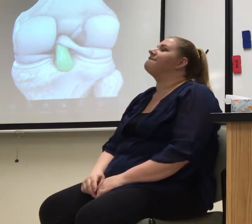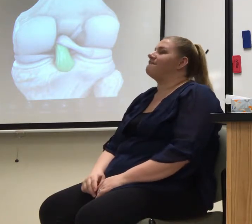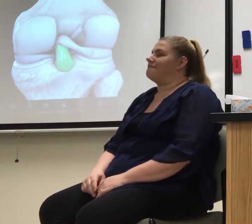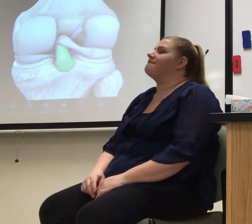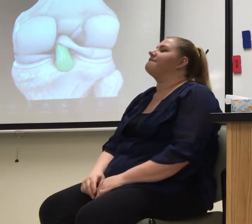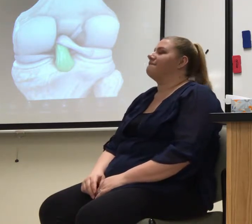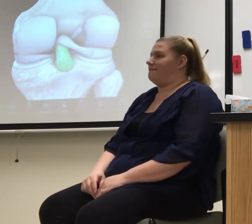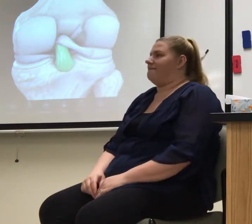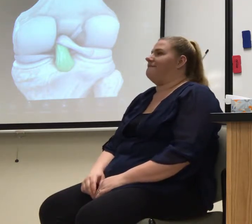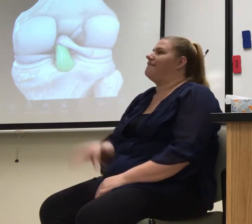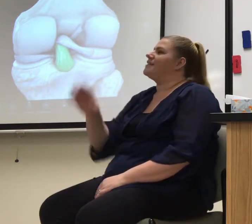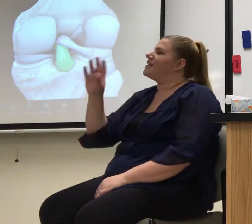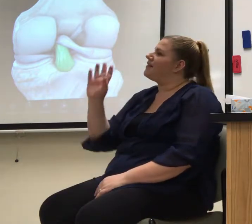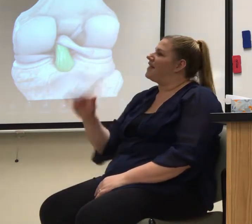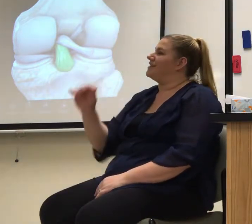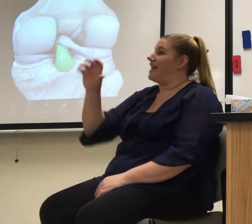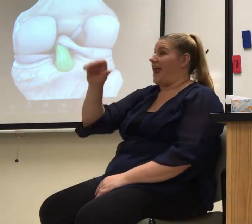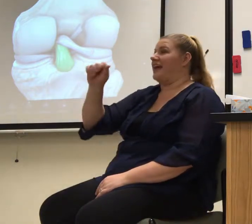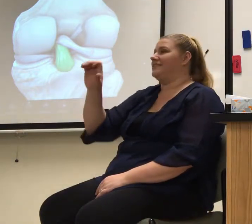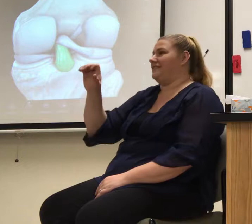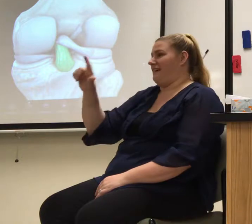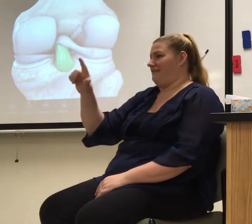the ACL.